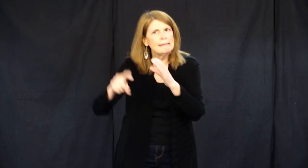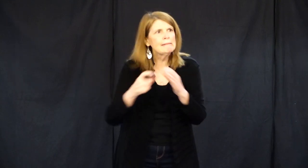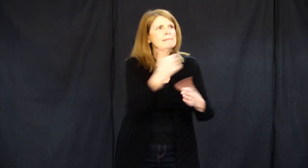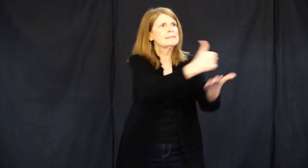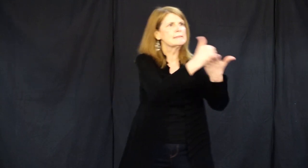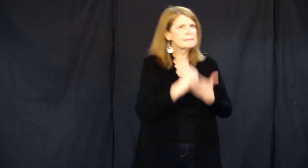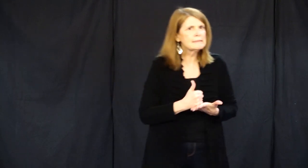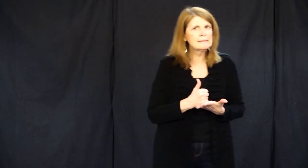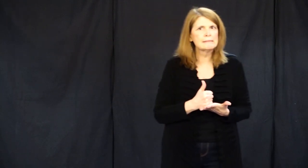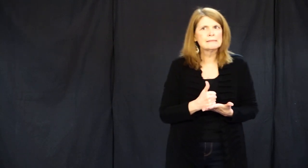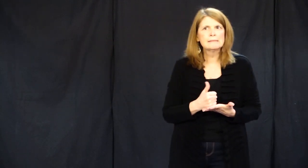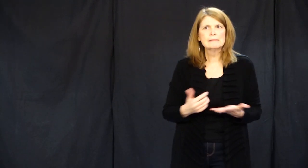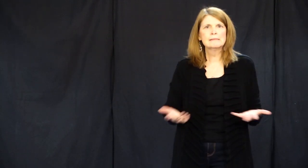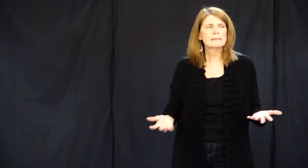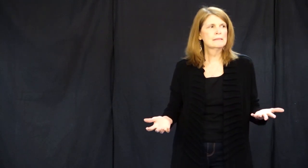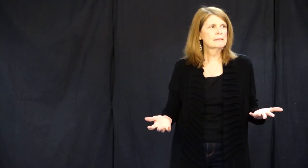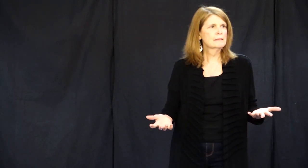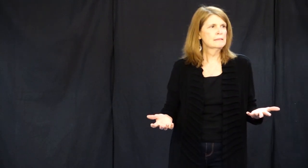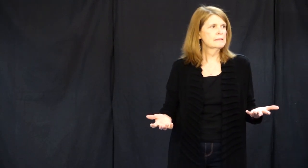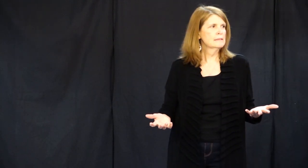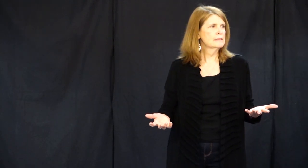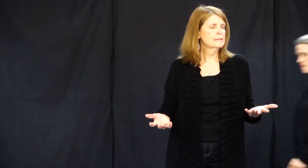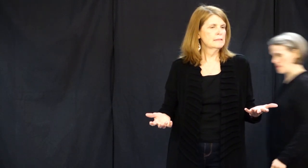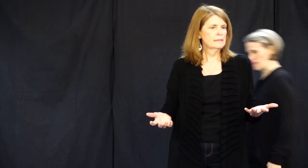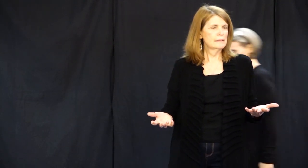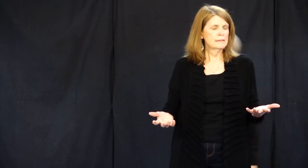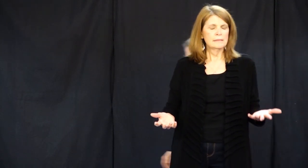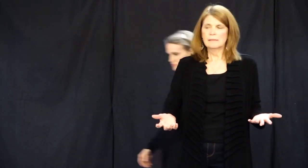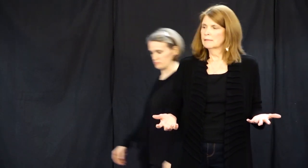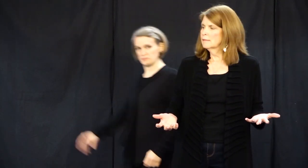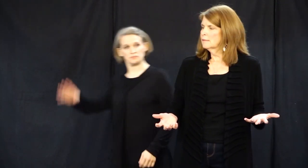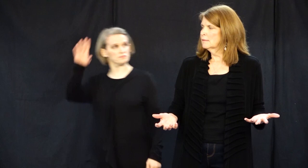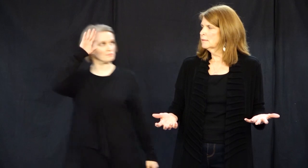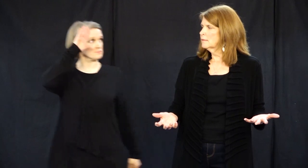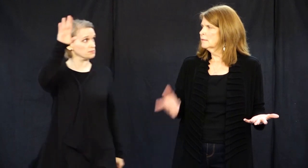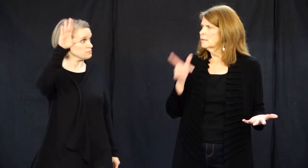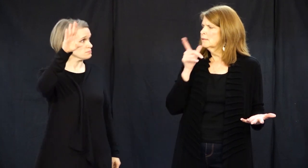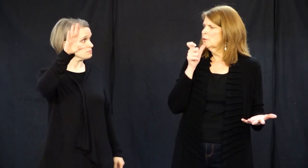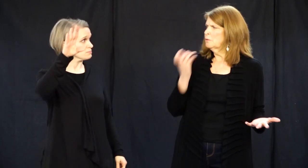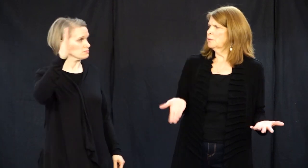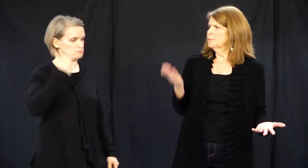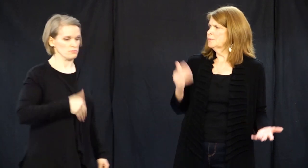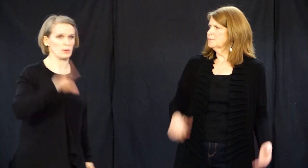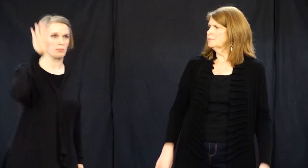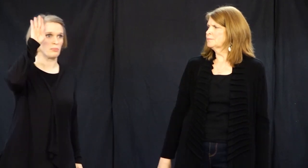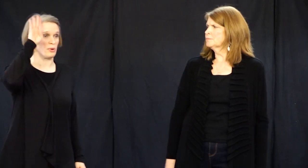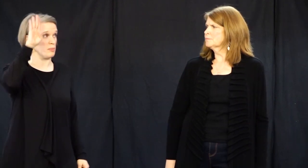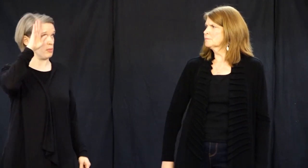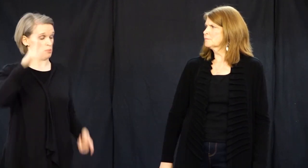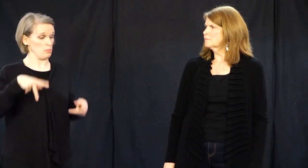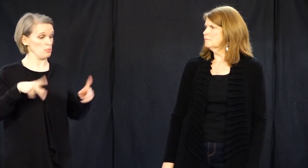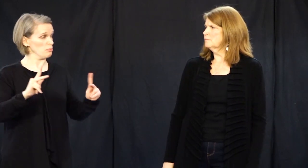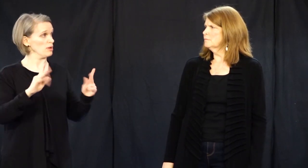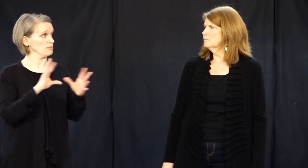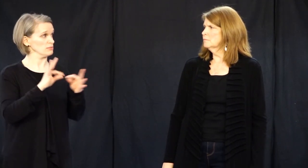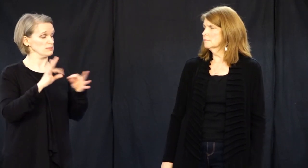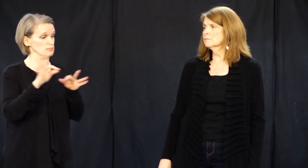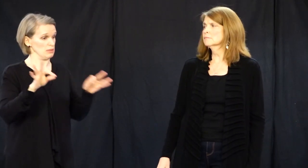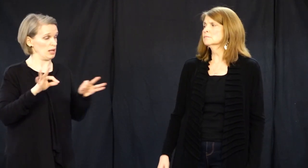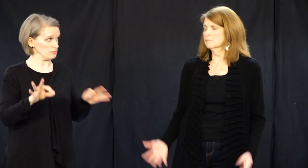of assistance. Your Excellency, sir. Who are you? Aaron Burr, sir. Permission to state my case. As you were? Sir,